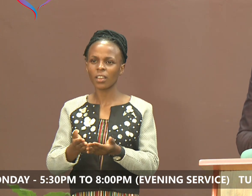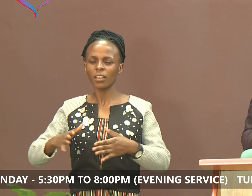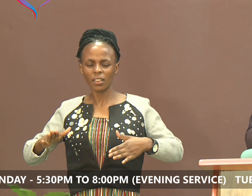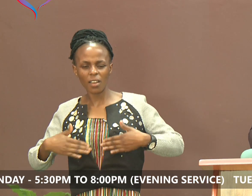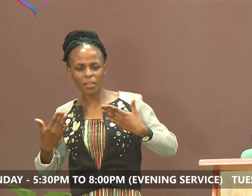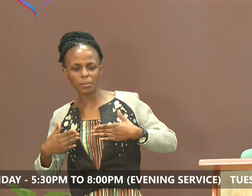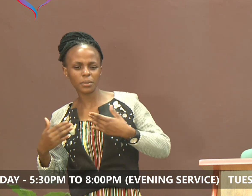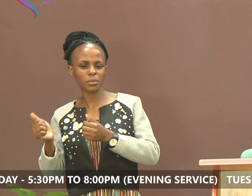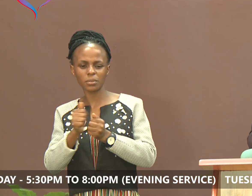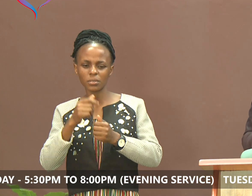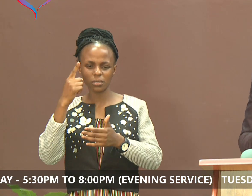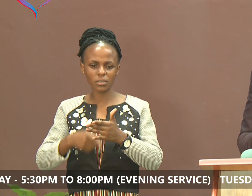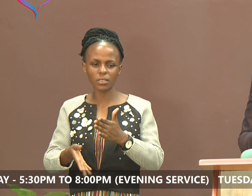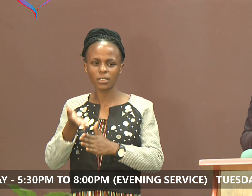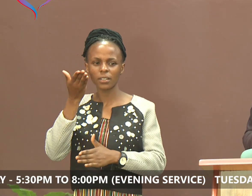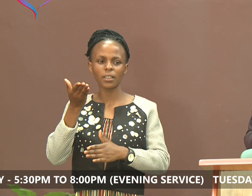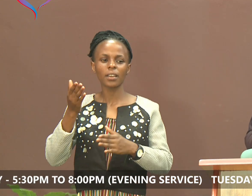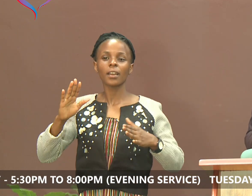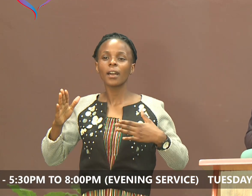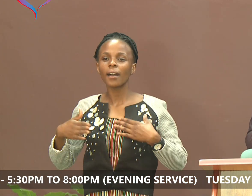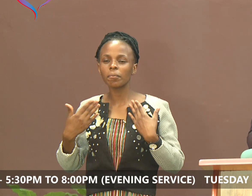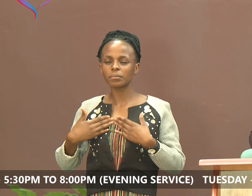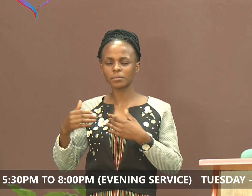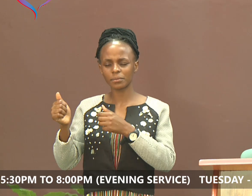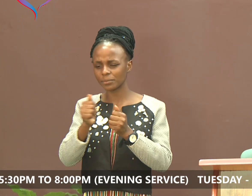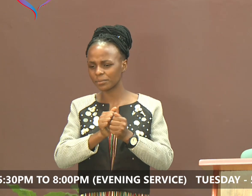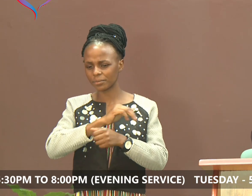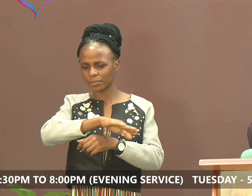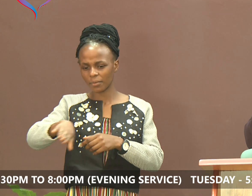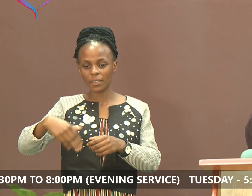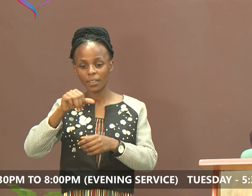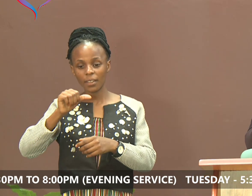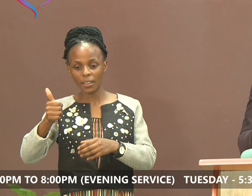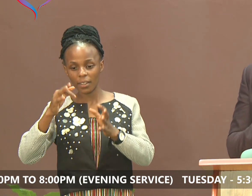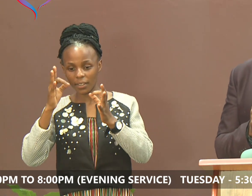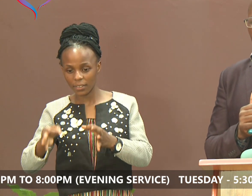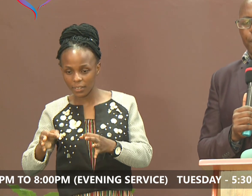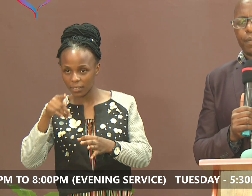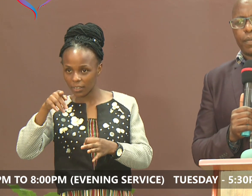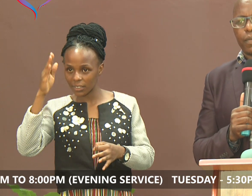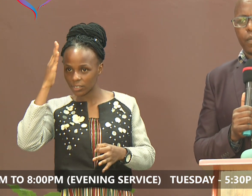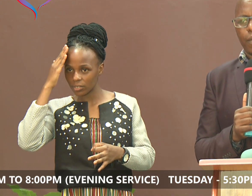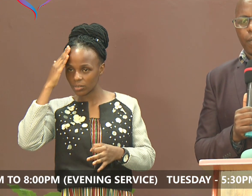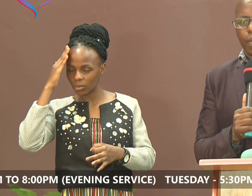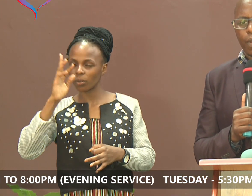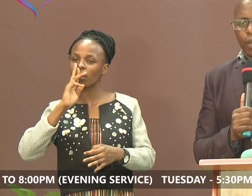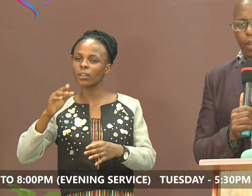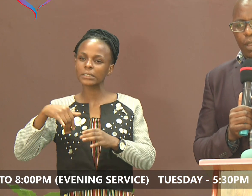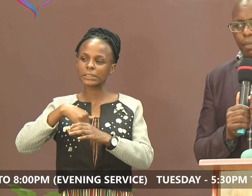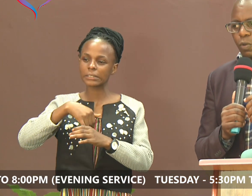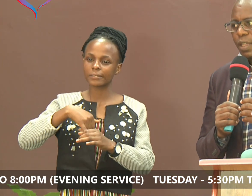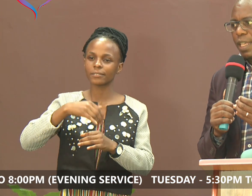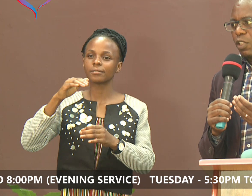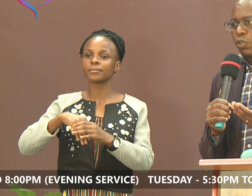WhatsApp. Basanyufu ku WhatsApp. They are happy with all other things, Instagram, everything that you know that is part of social media. Basanyufu ne mikutu ejojo